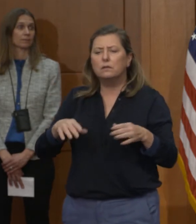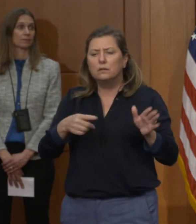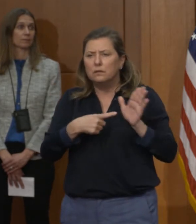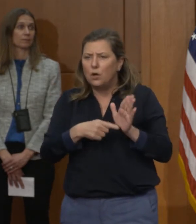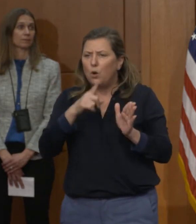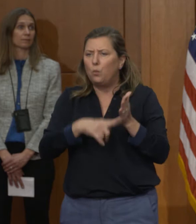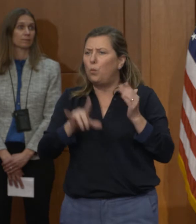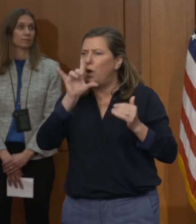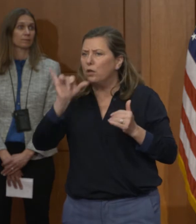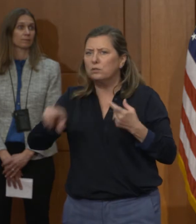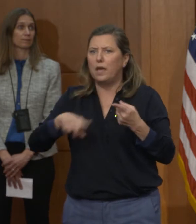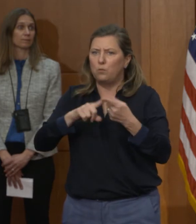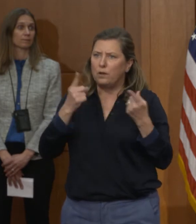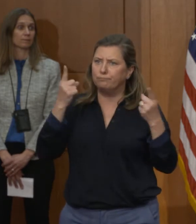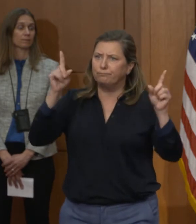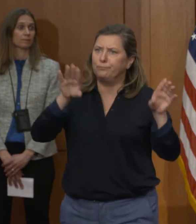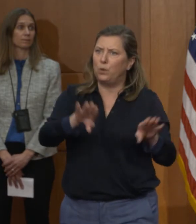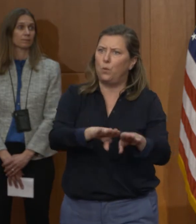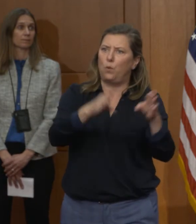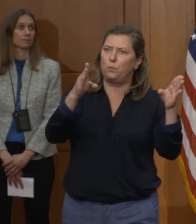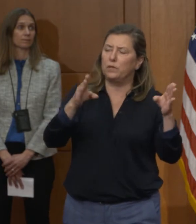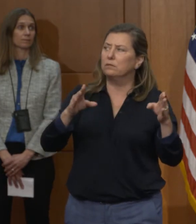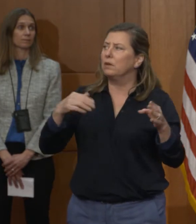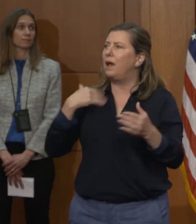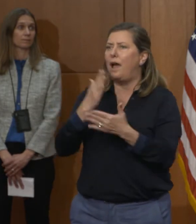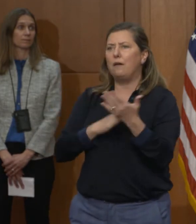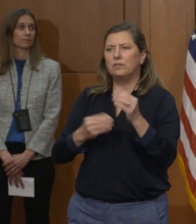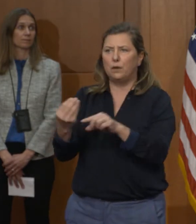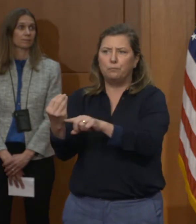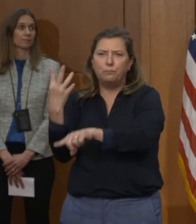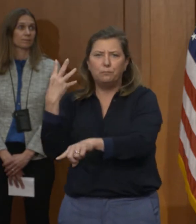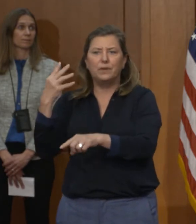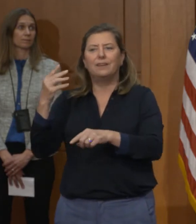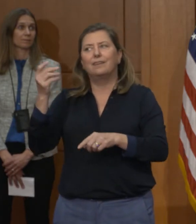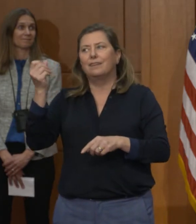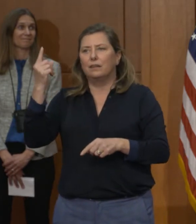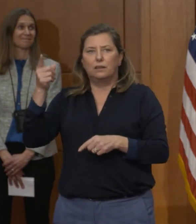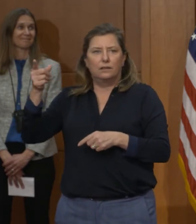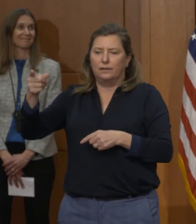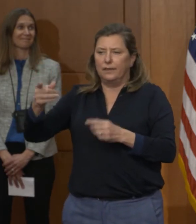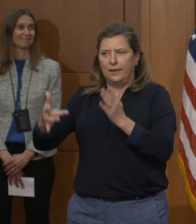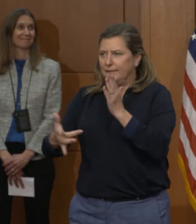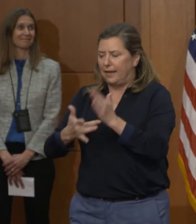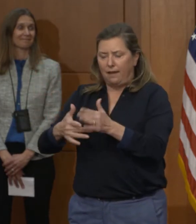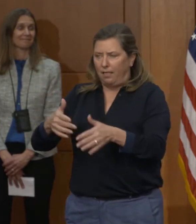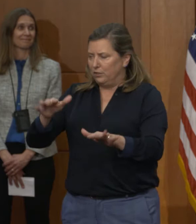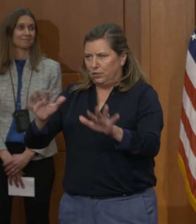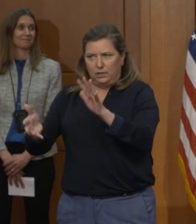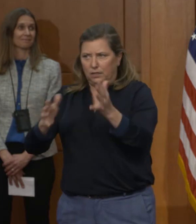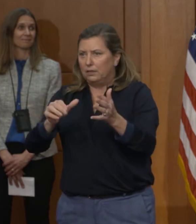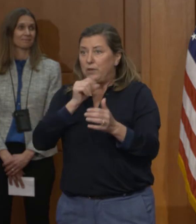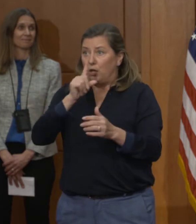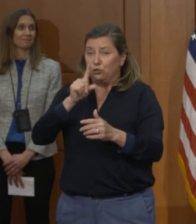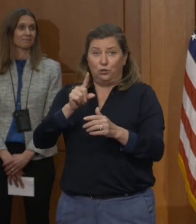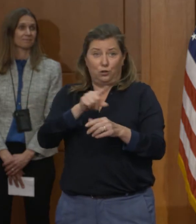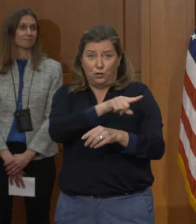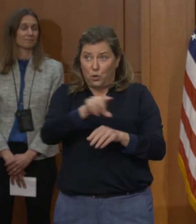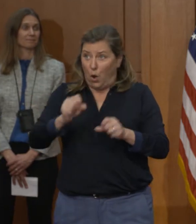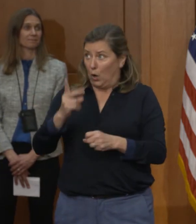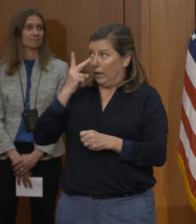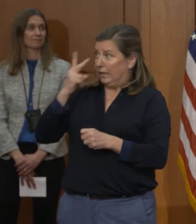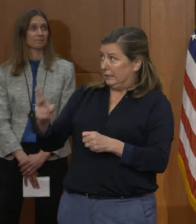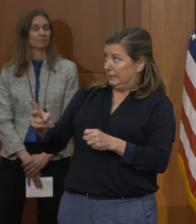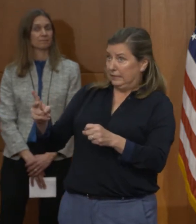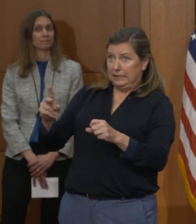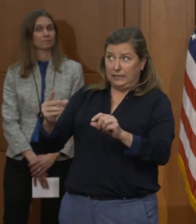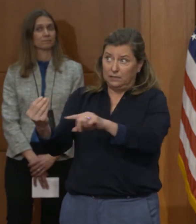like. We have some slides. With our glitch in the technology, I'm not sure if all of you will be able to see